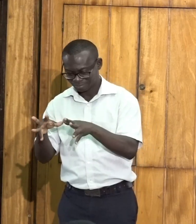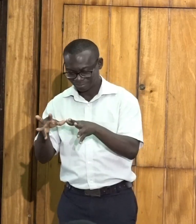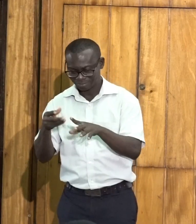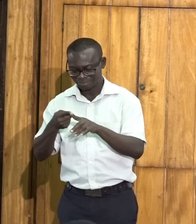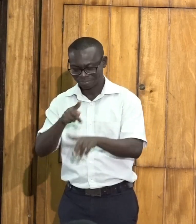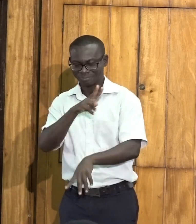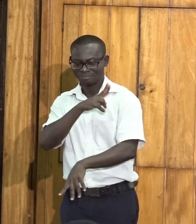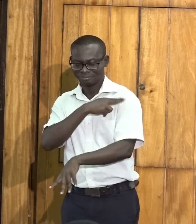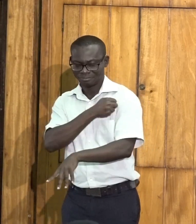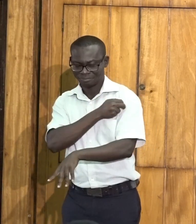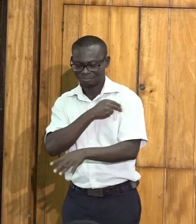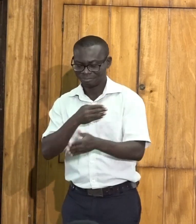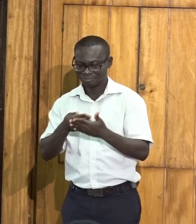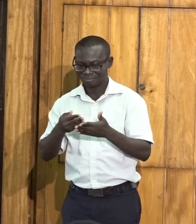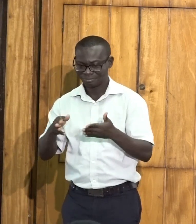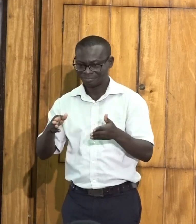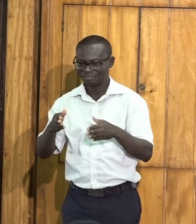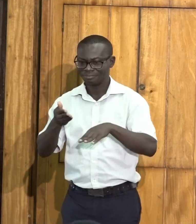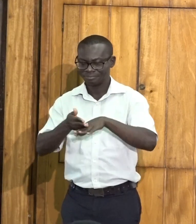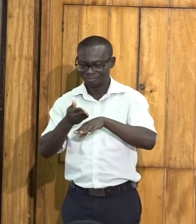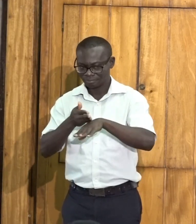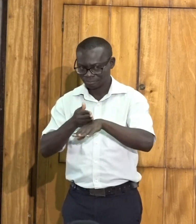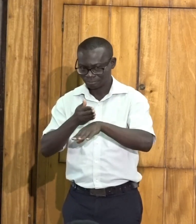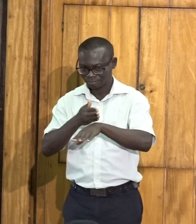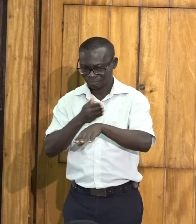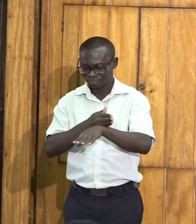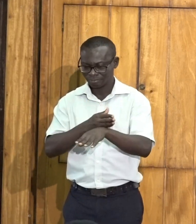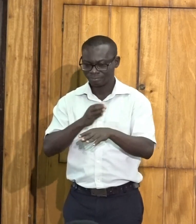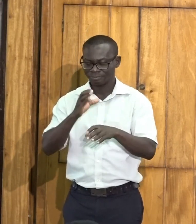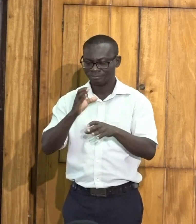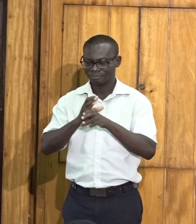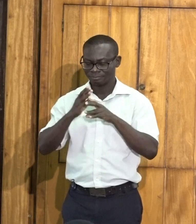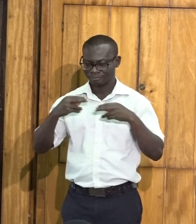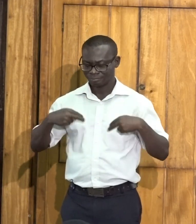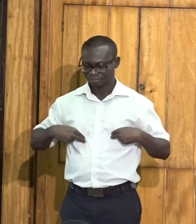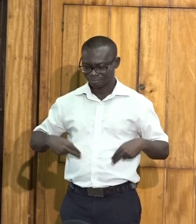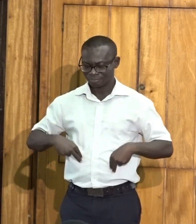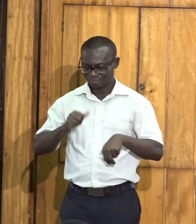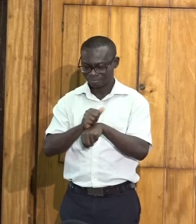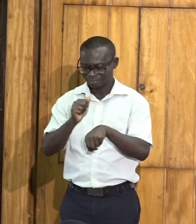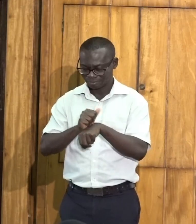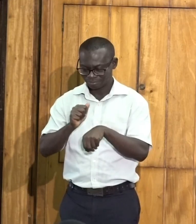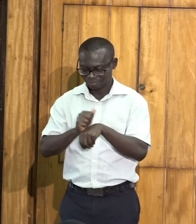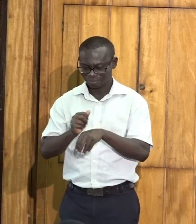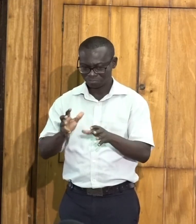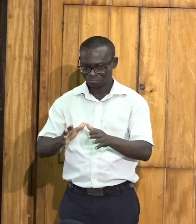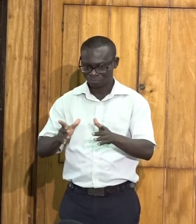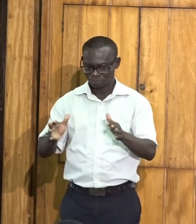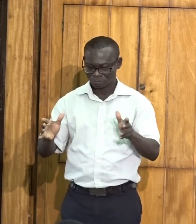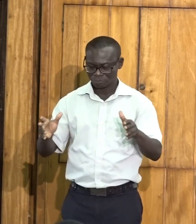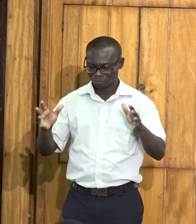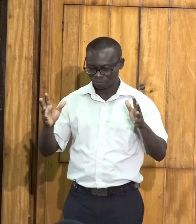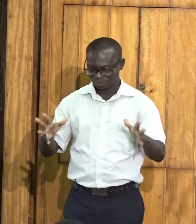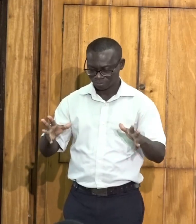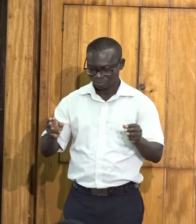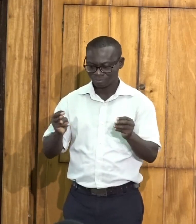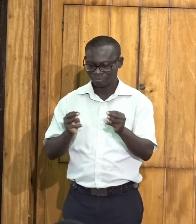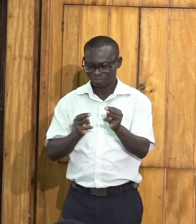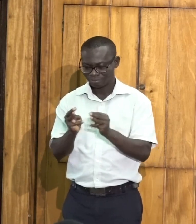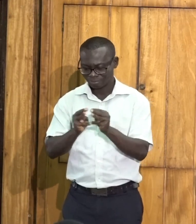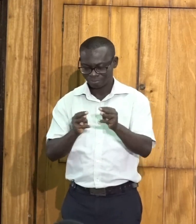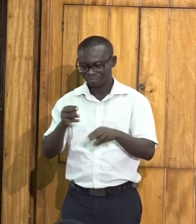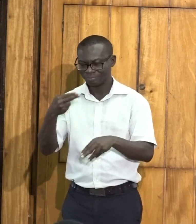facilities improves healthcare worker capacity in identification and management of